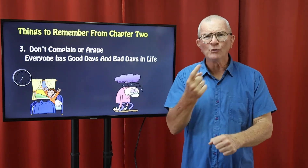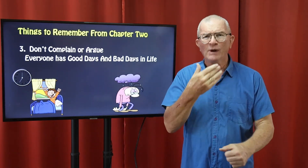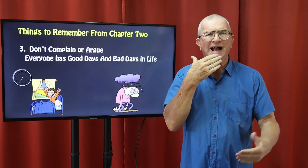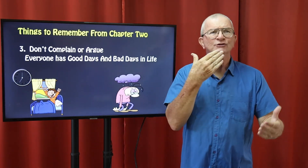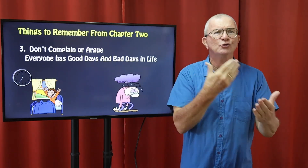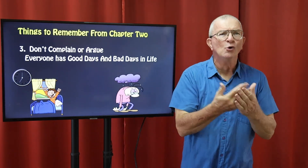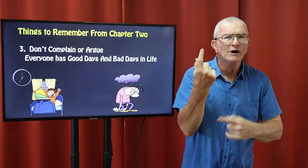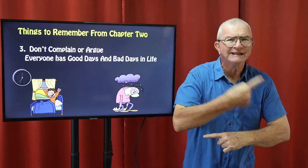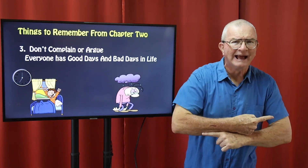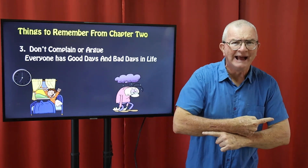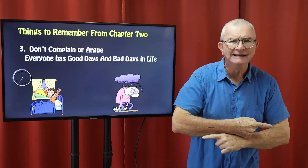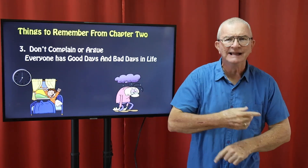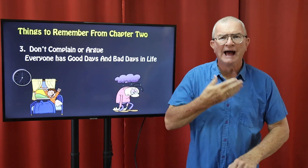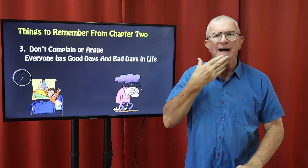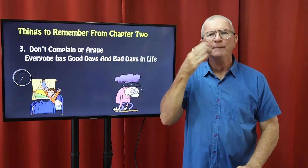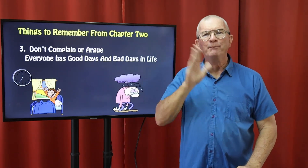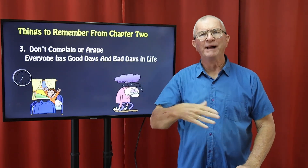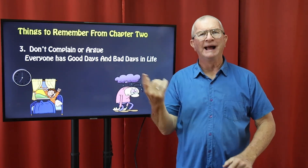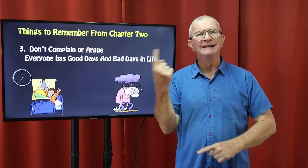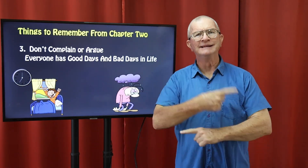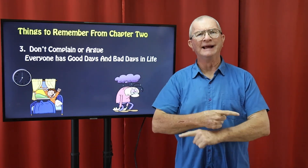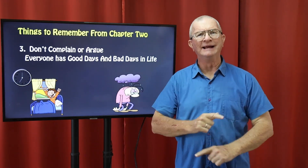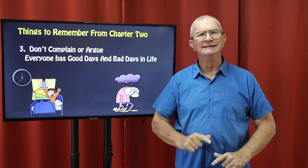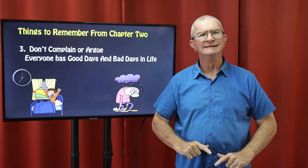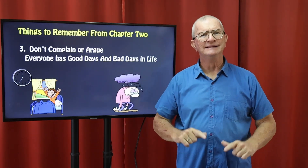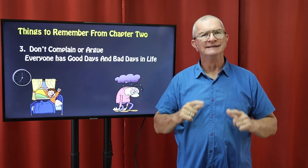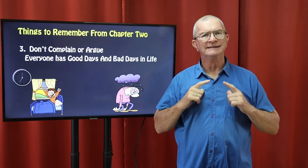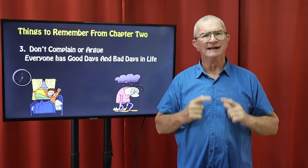Everyone has good days and bad days in life.